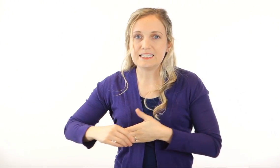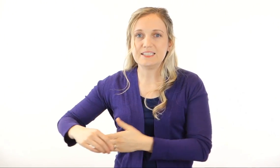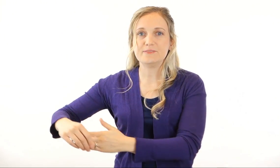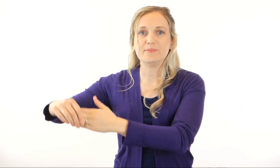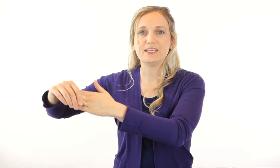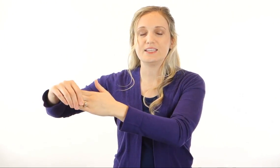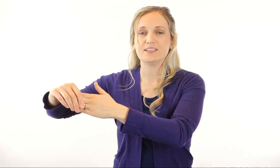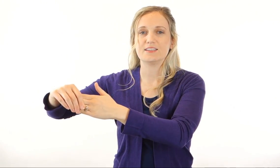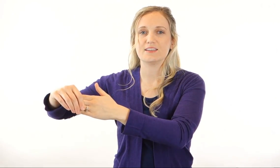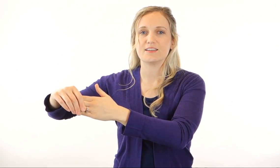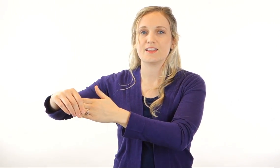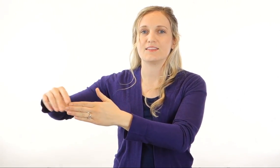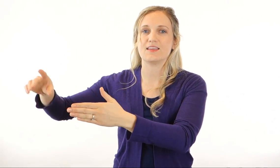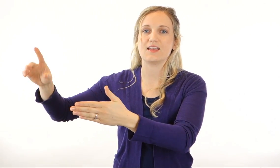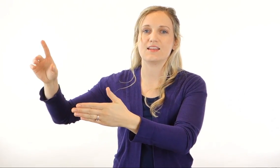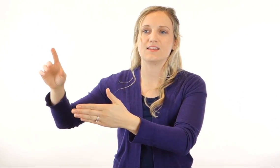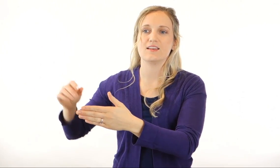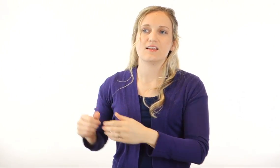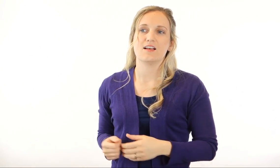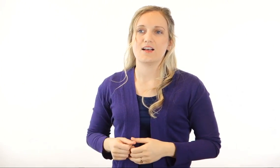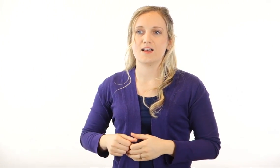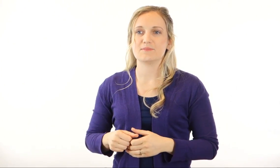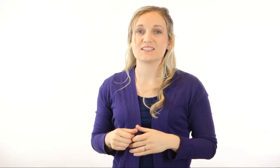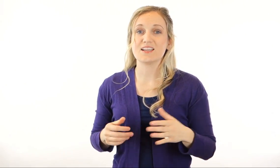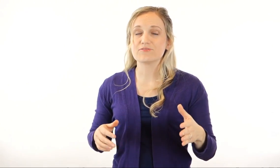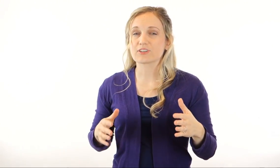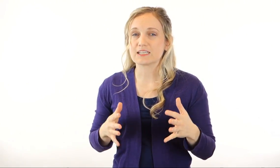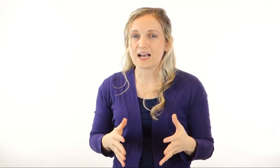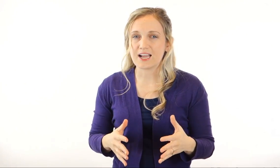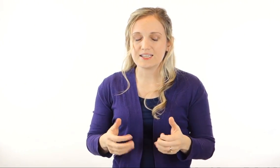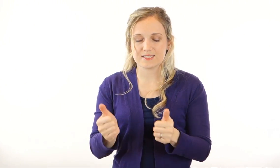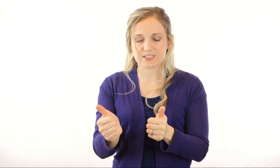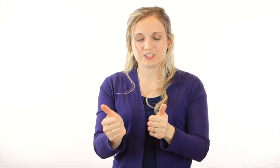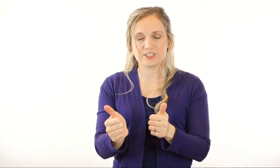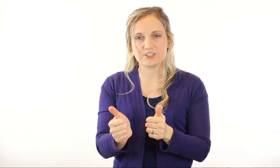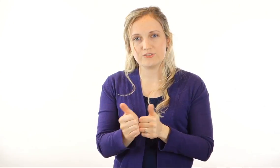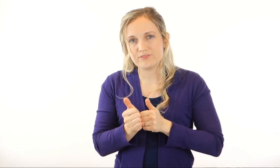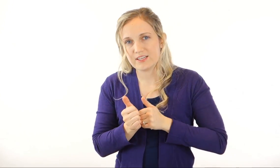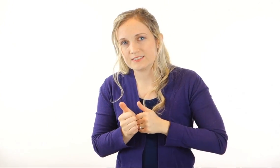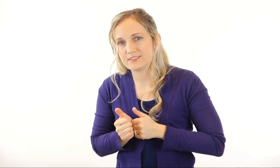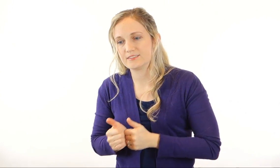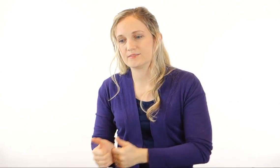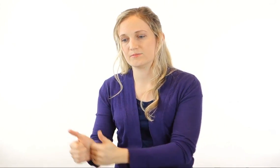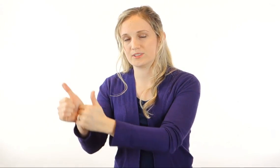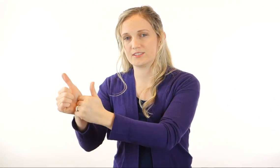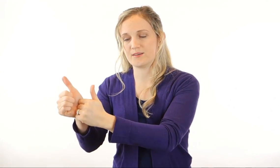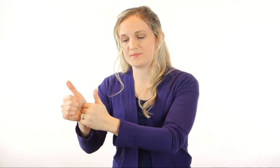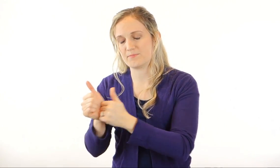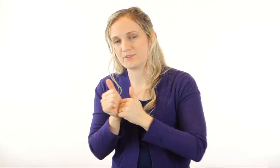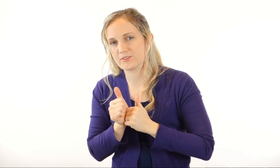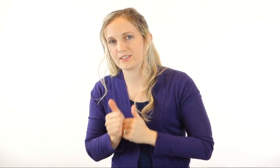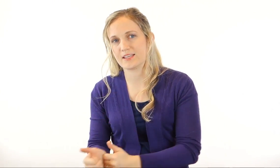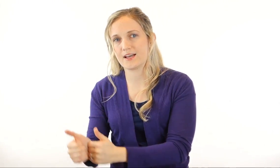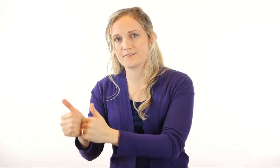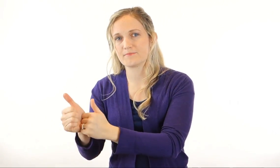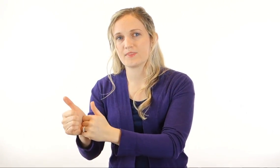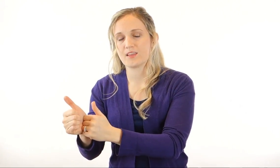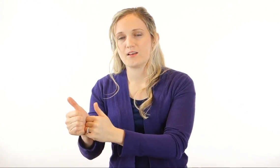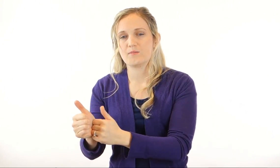Lead me. And then the sign for guide is actually 2 fists with the thumbs up and you go like that.